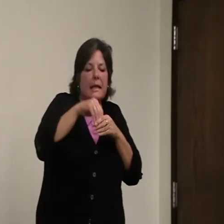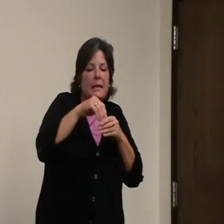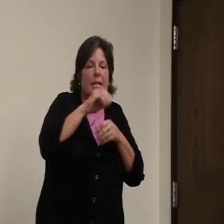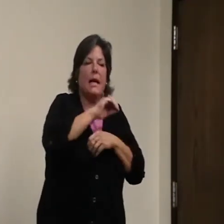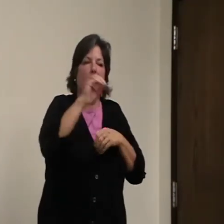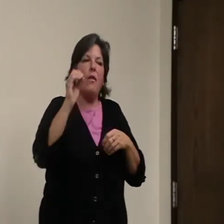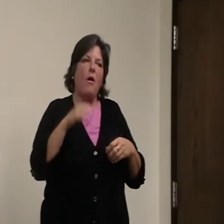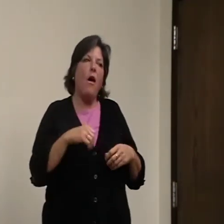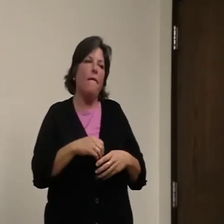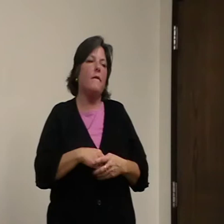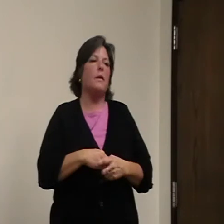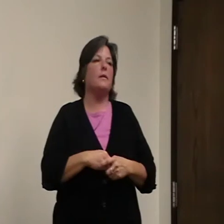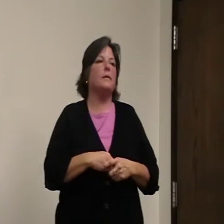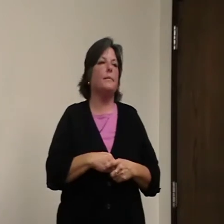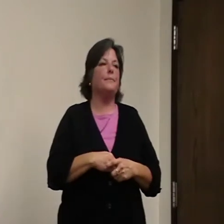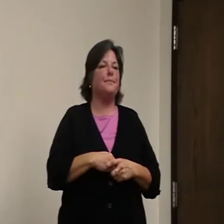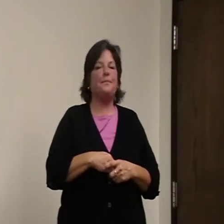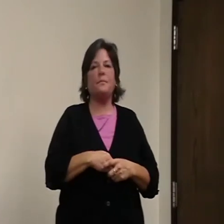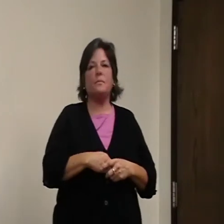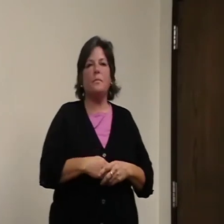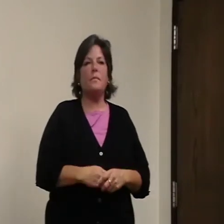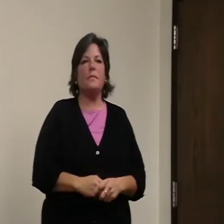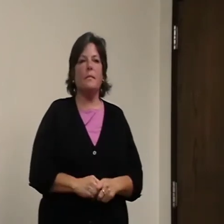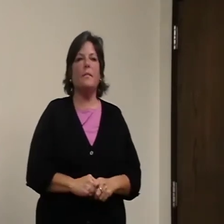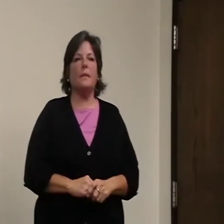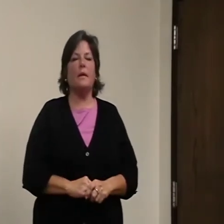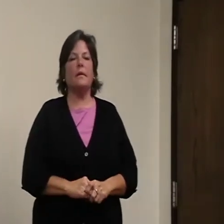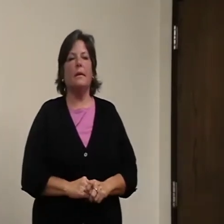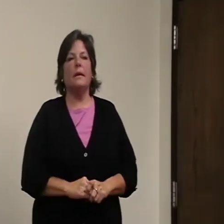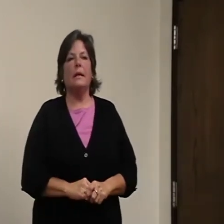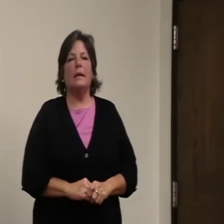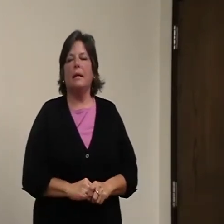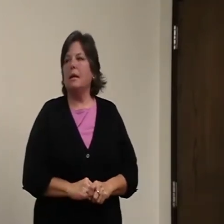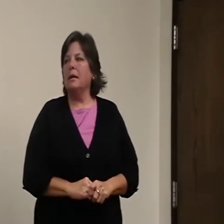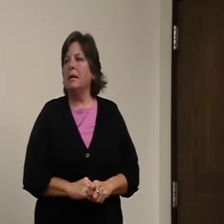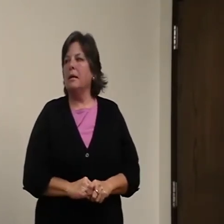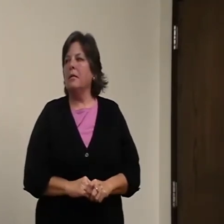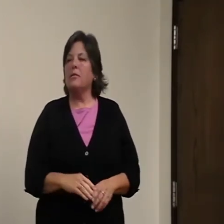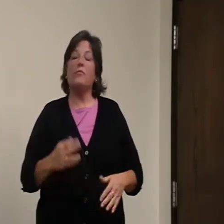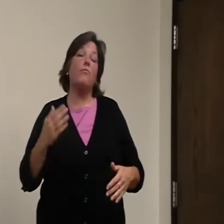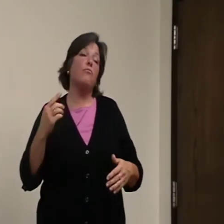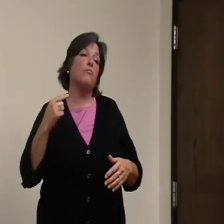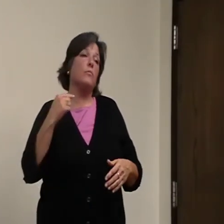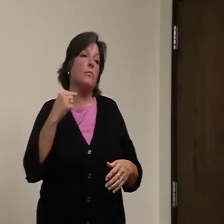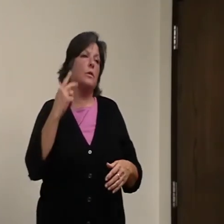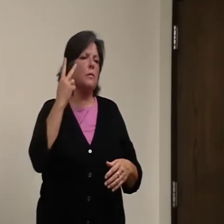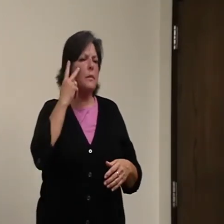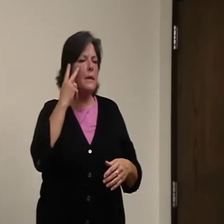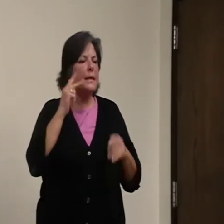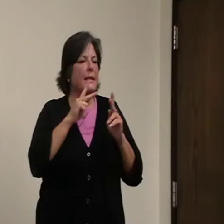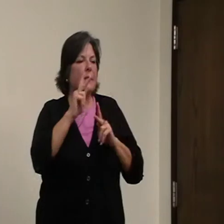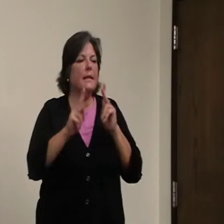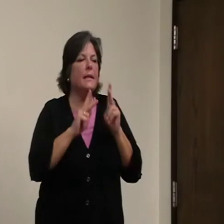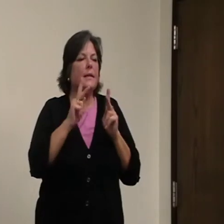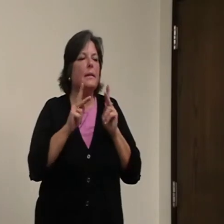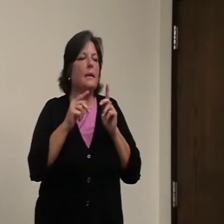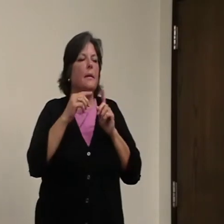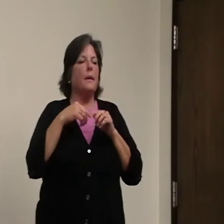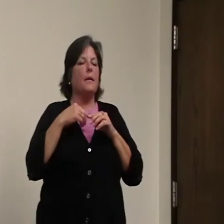but yeah. So, so we see people on an ongoing basis after they get fit with their hearing